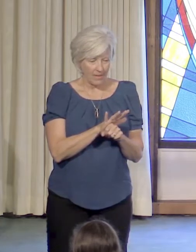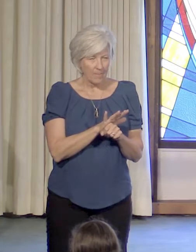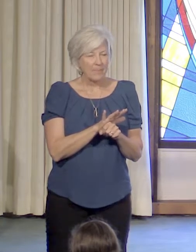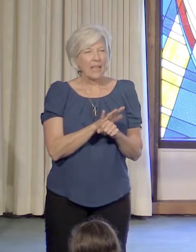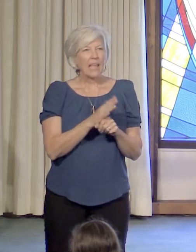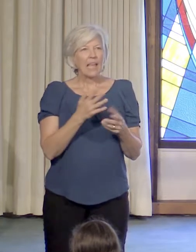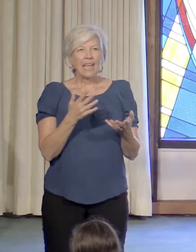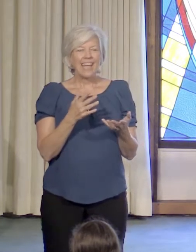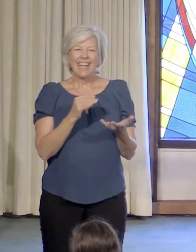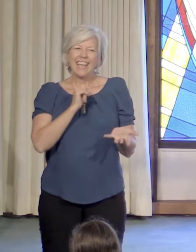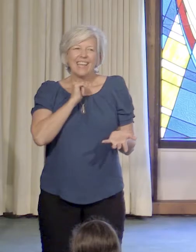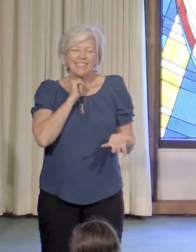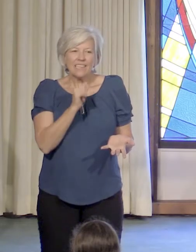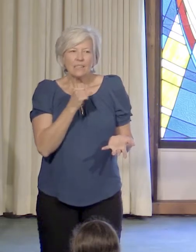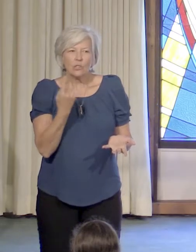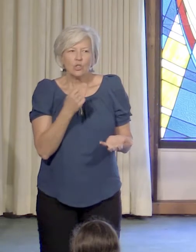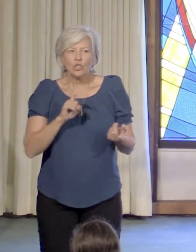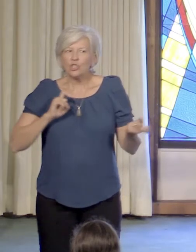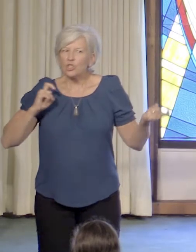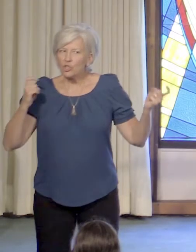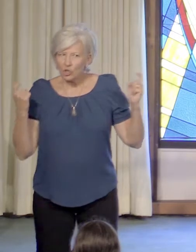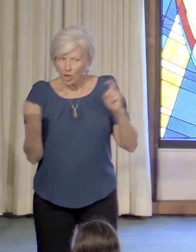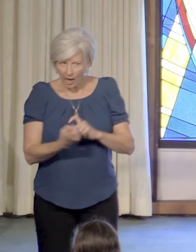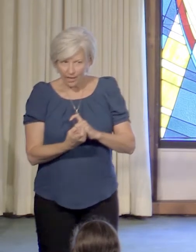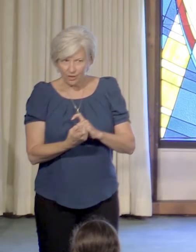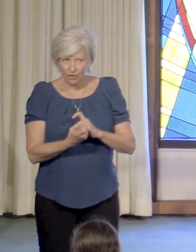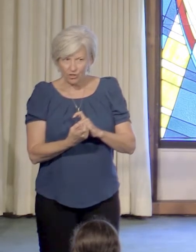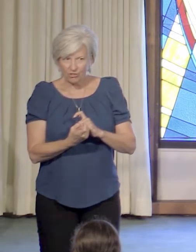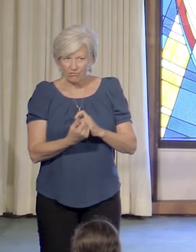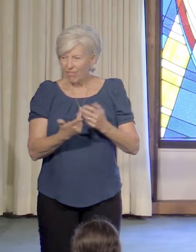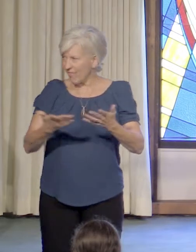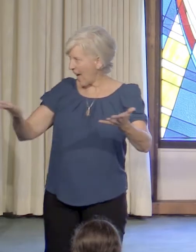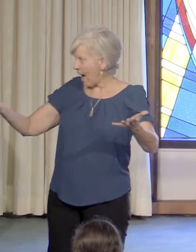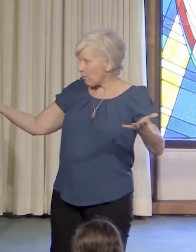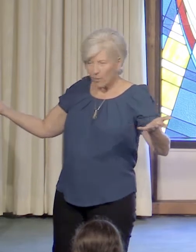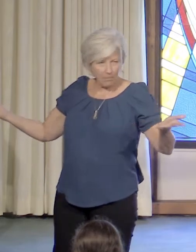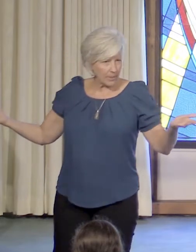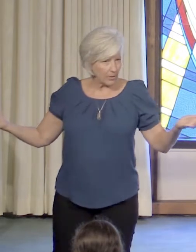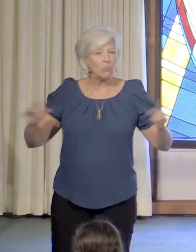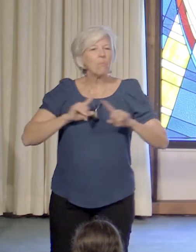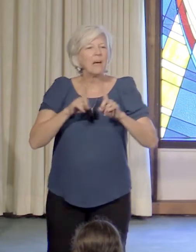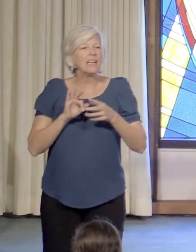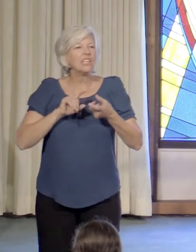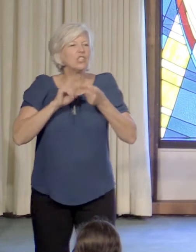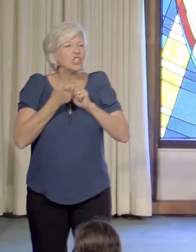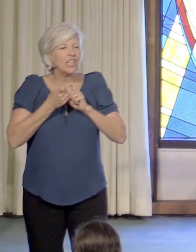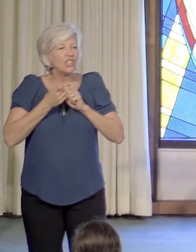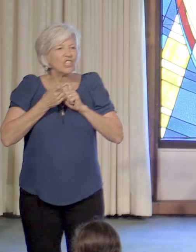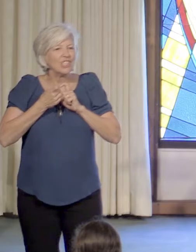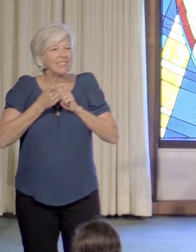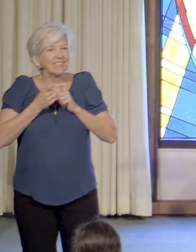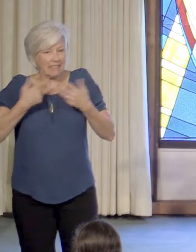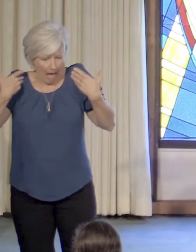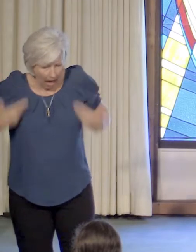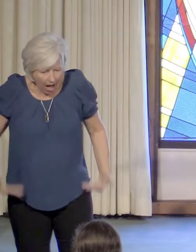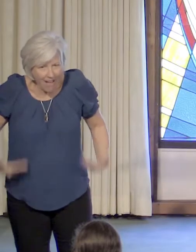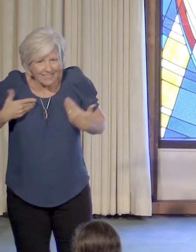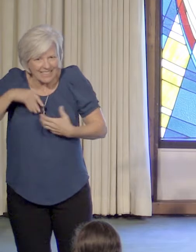it doesn't just change the outer appearance of our lives, but it changes us at depth. It changes